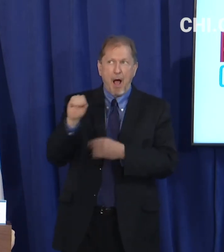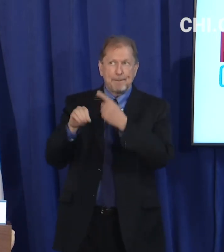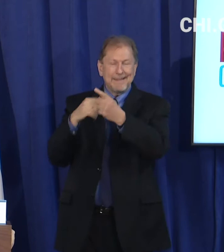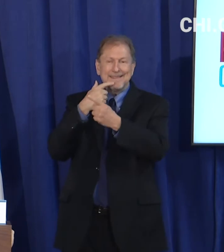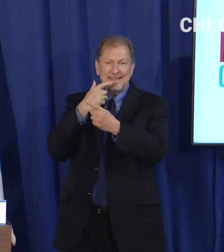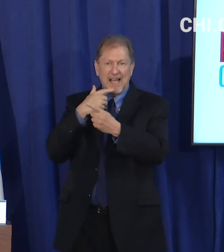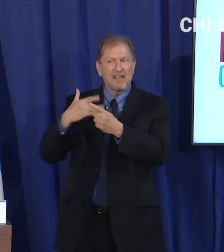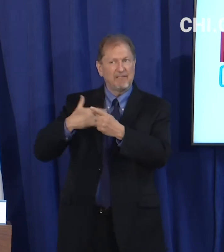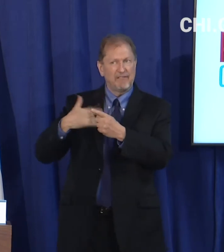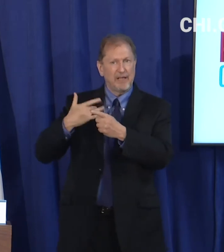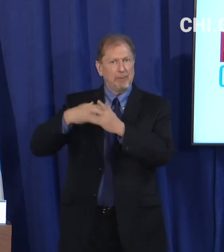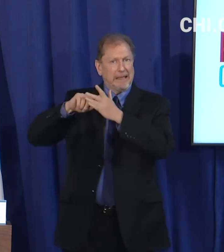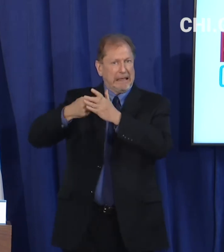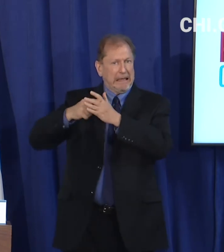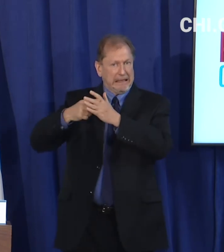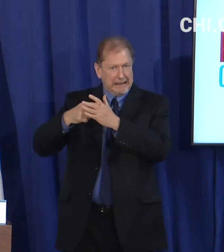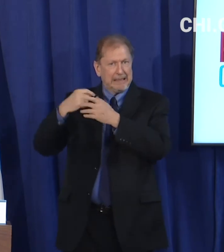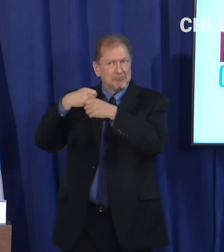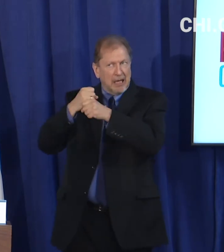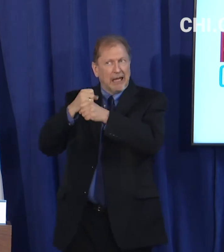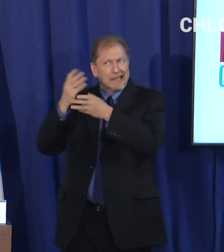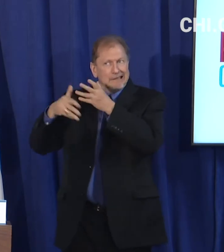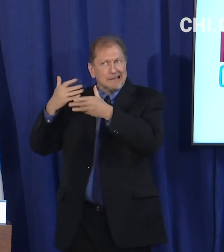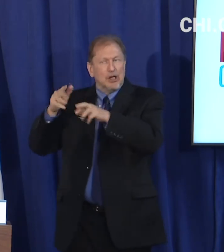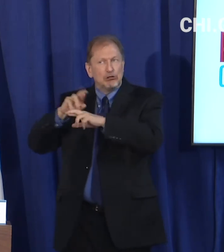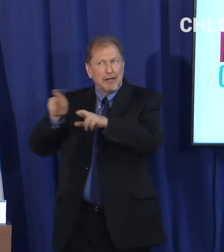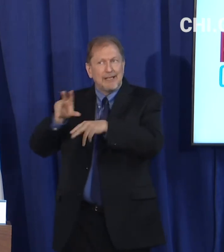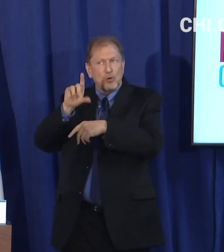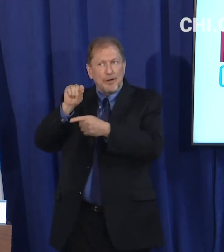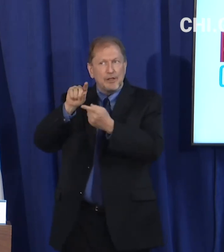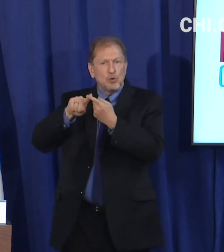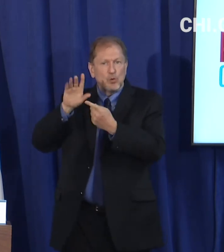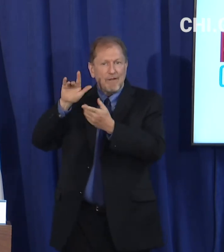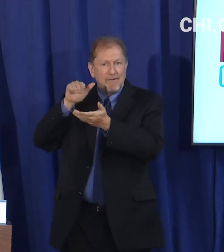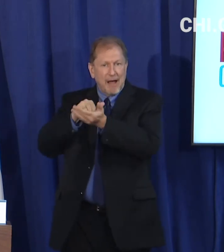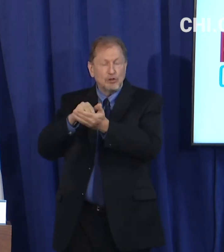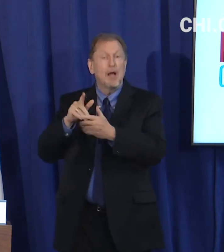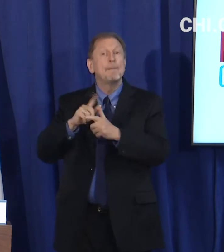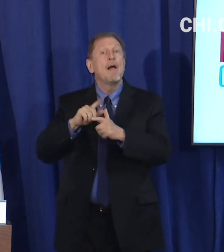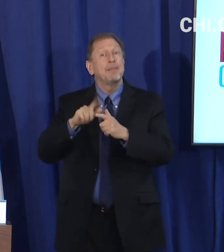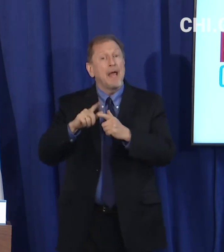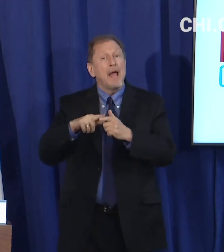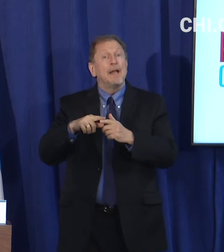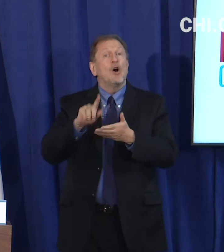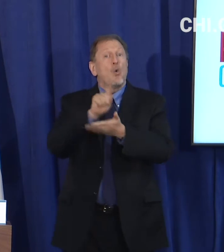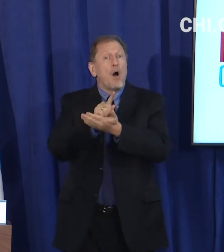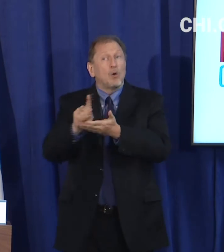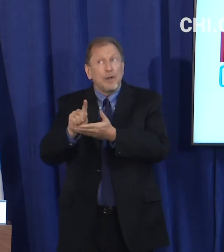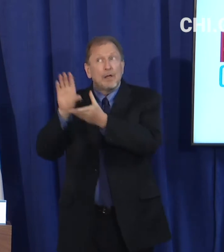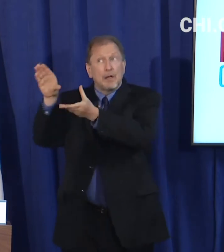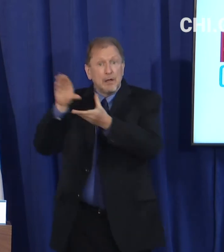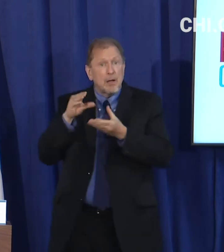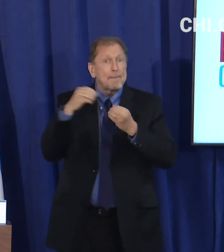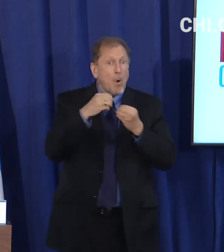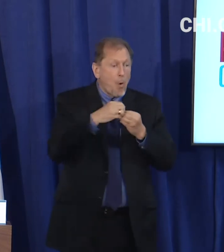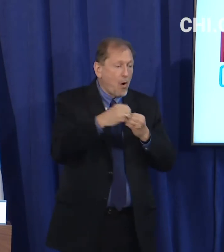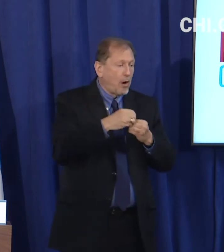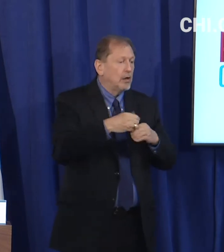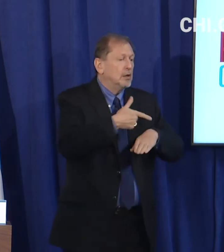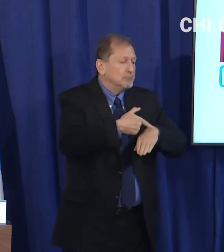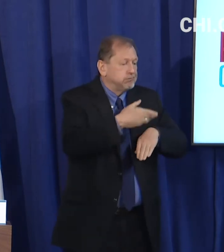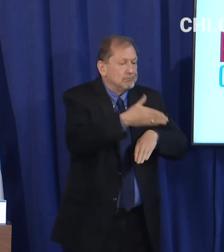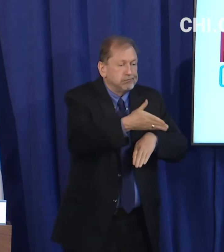be available at the beginning. We are anticipating literally every single week getting additional allotments.